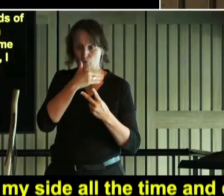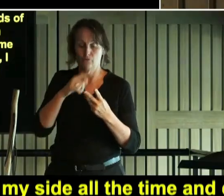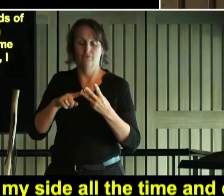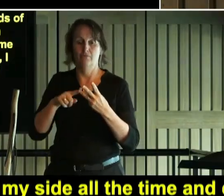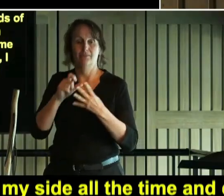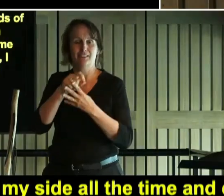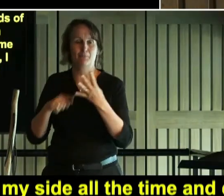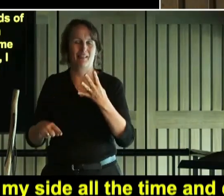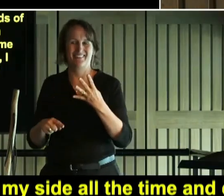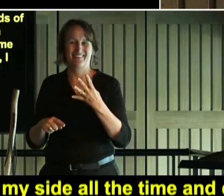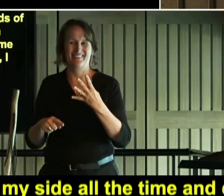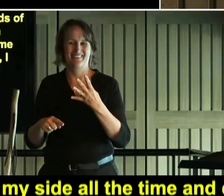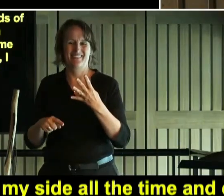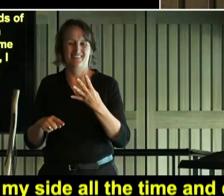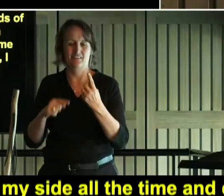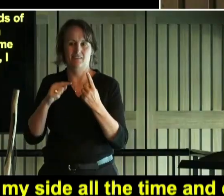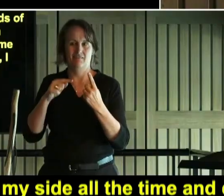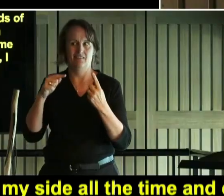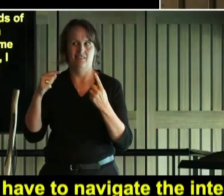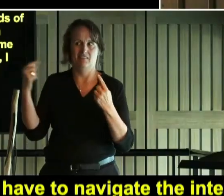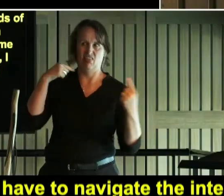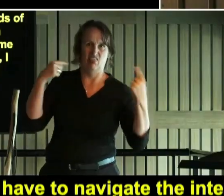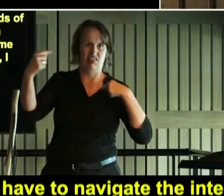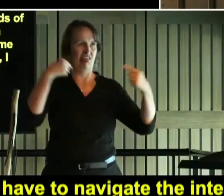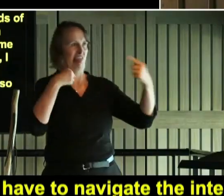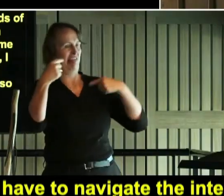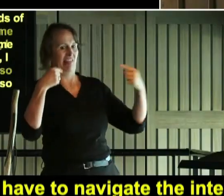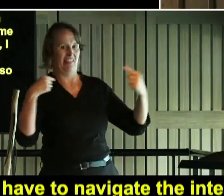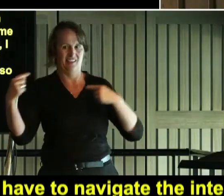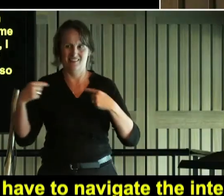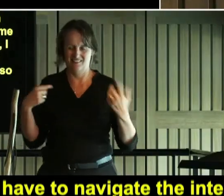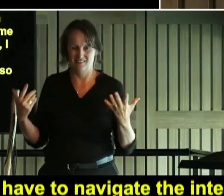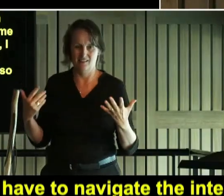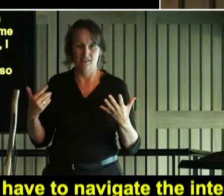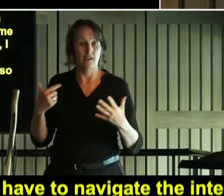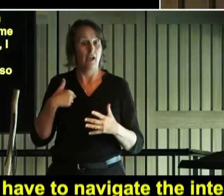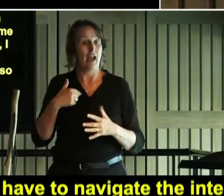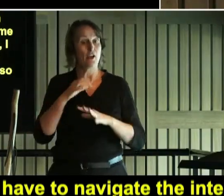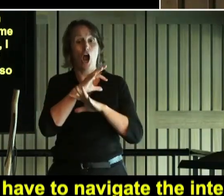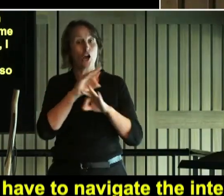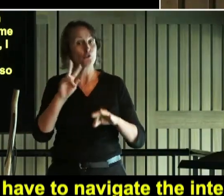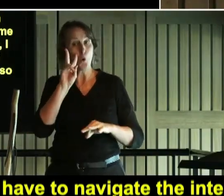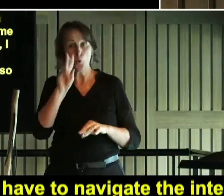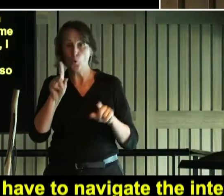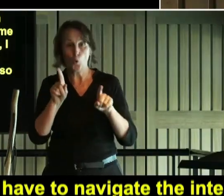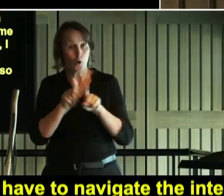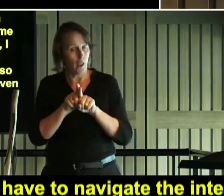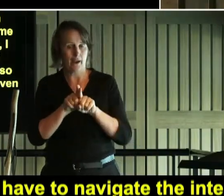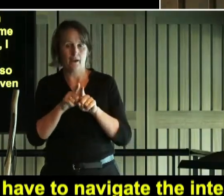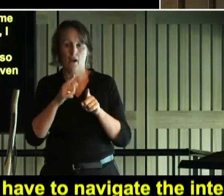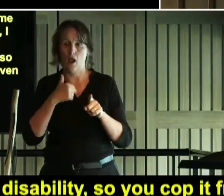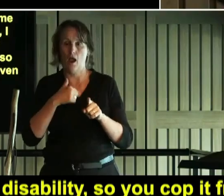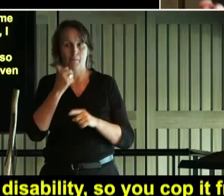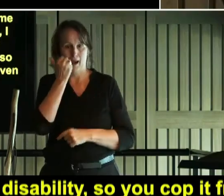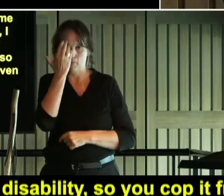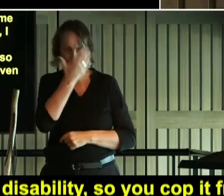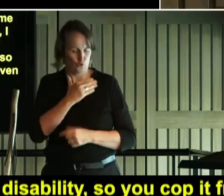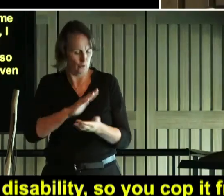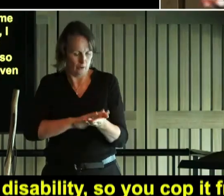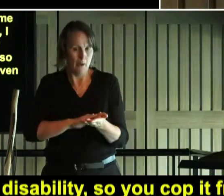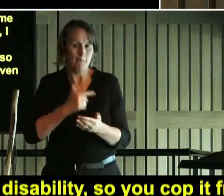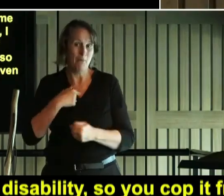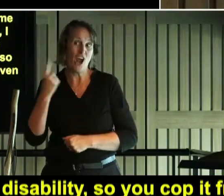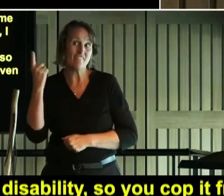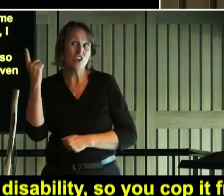having a disability. So you cop it from all these different areas, and even though I don't look Indigenous, I hear horrible things people